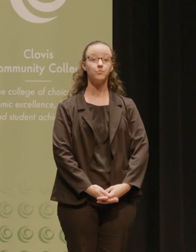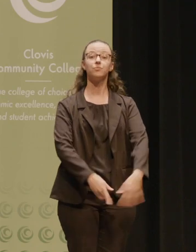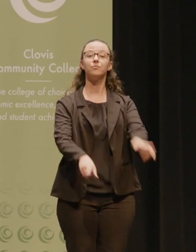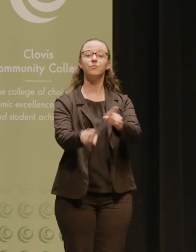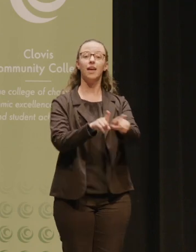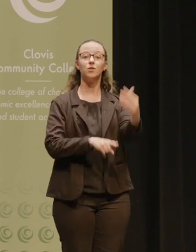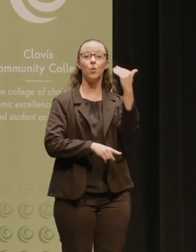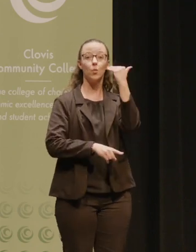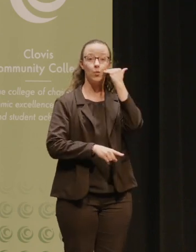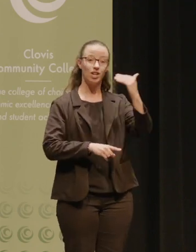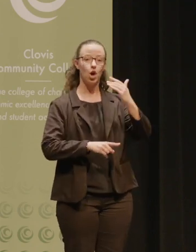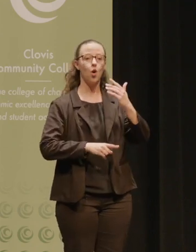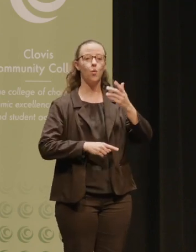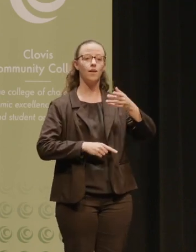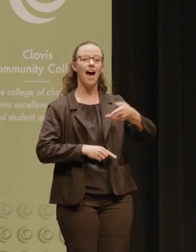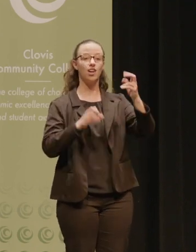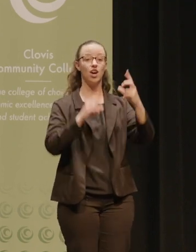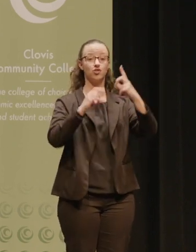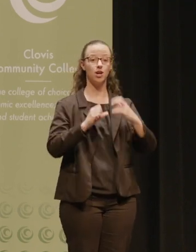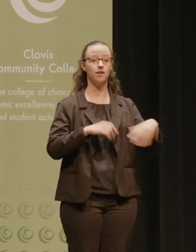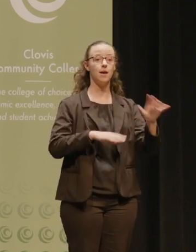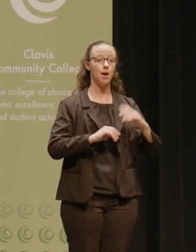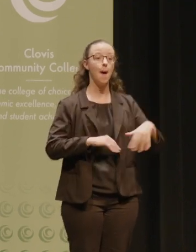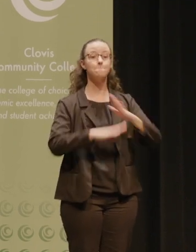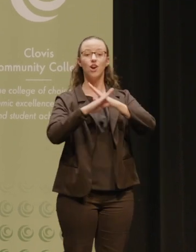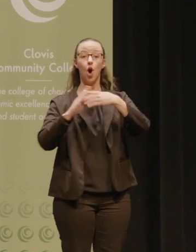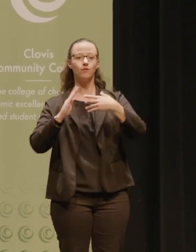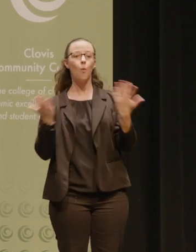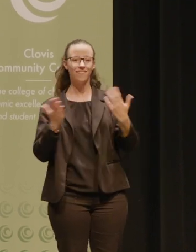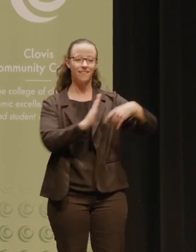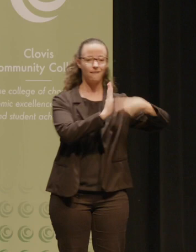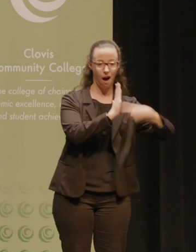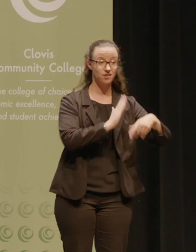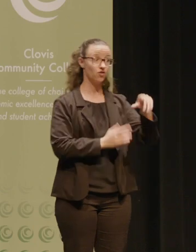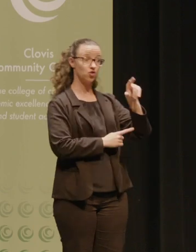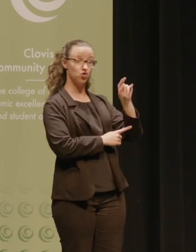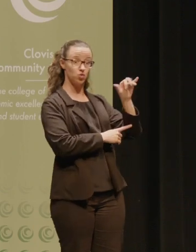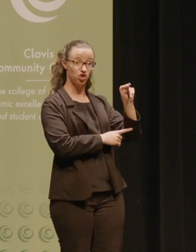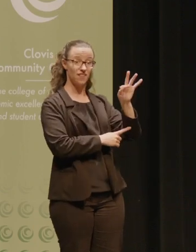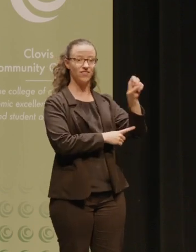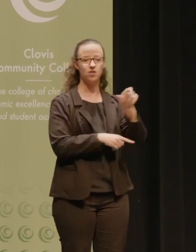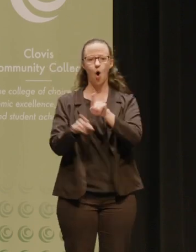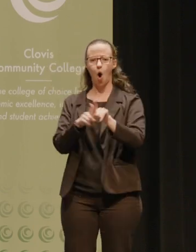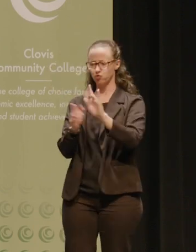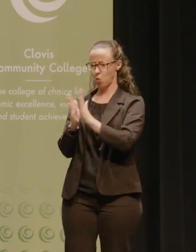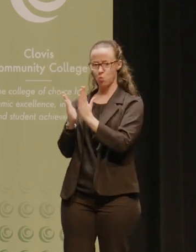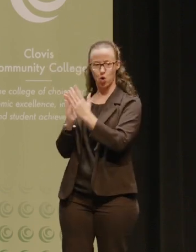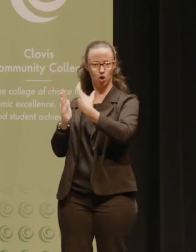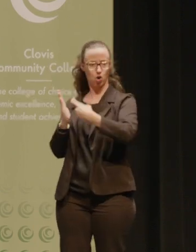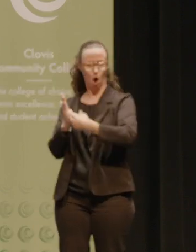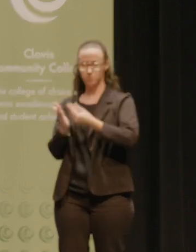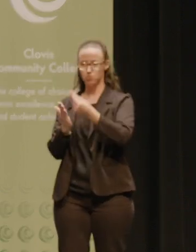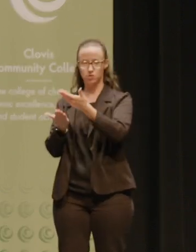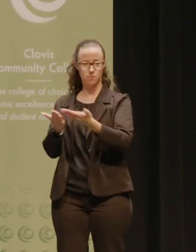As we all know, a barrier to higher education can be cost, related not to just tuition and fees, but also learning resources like books and